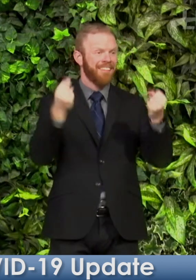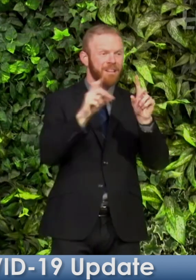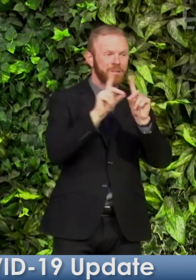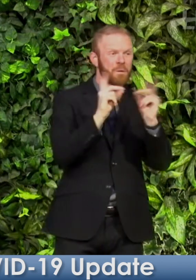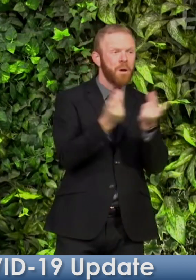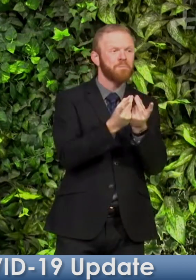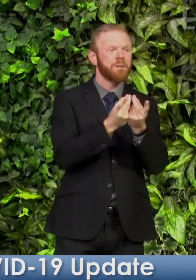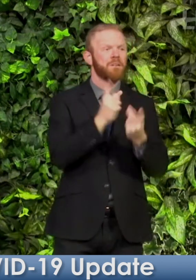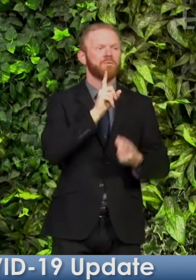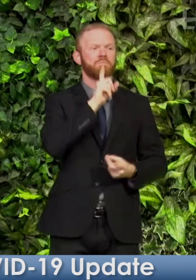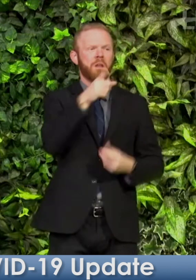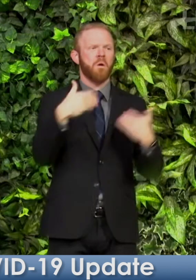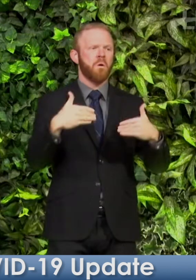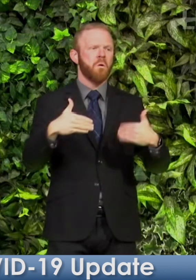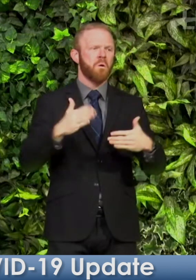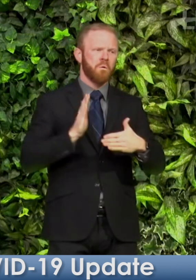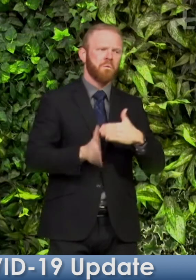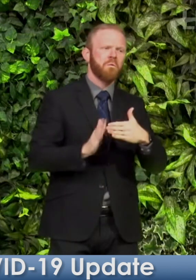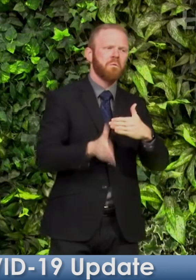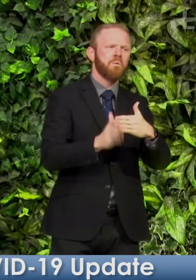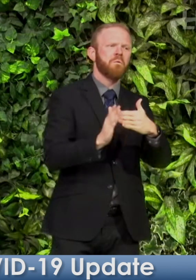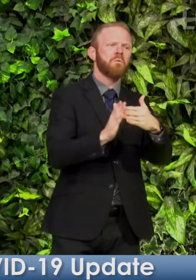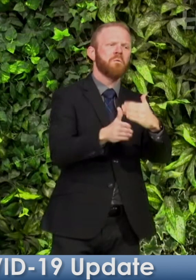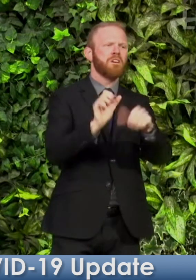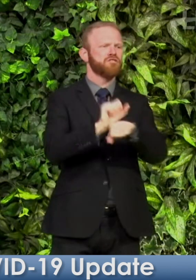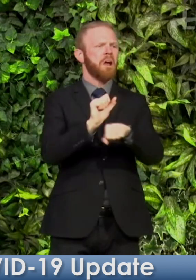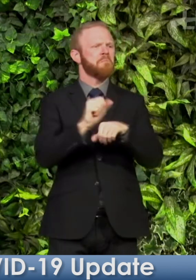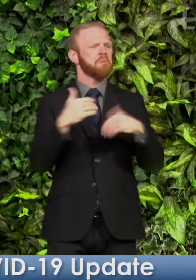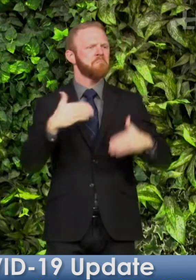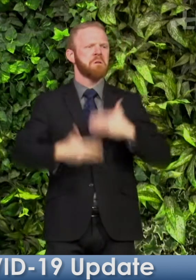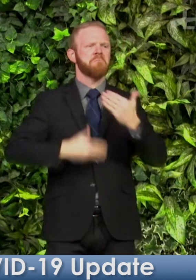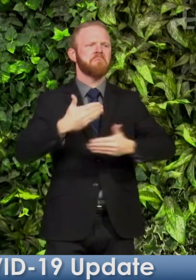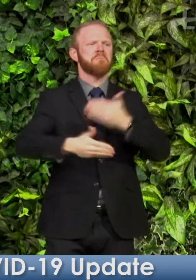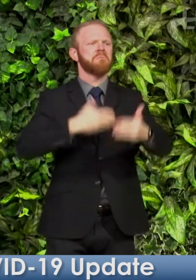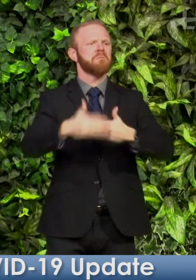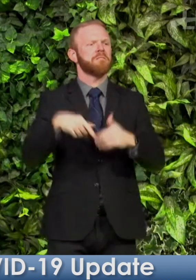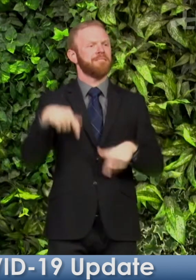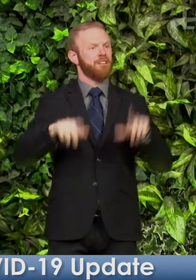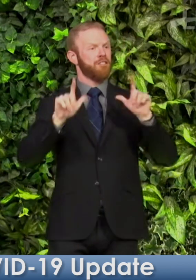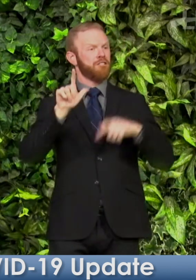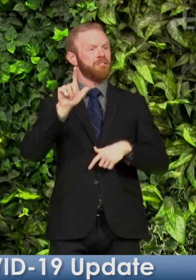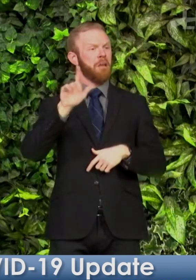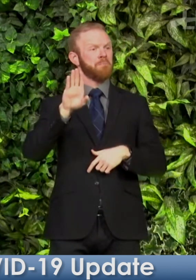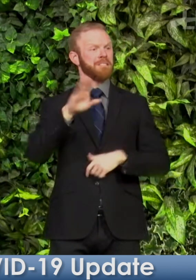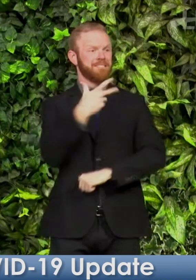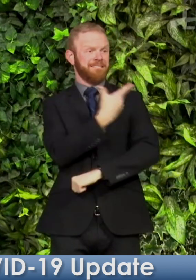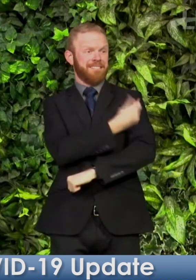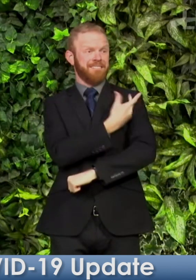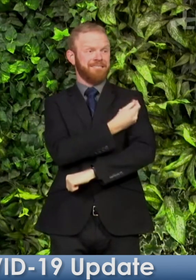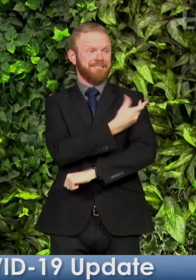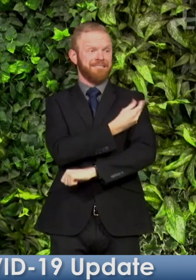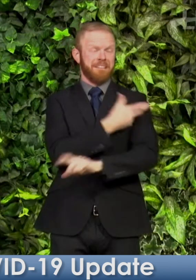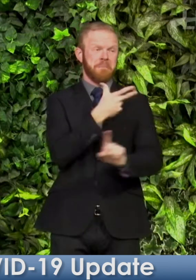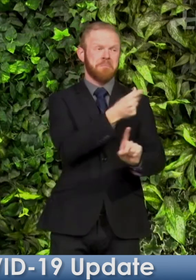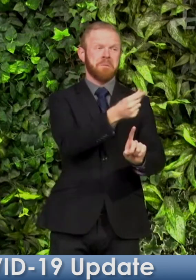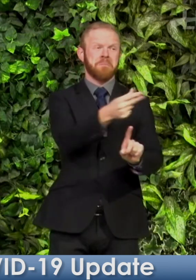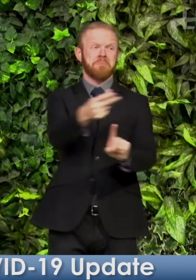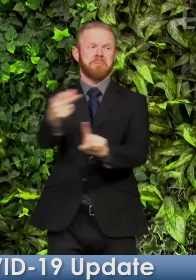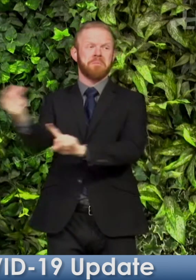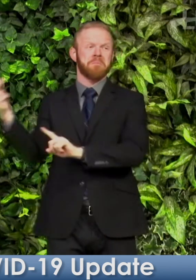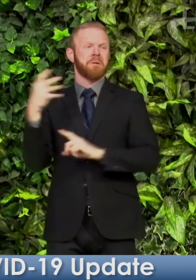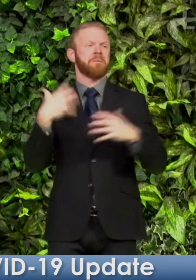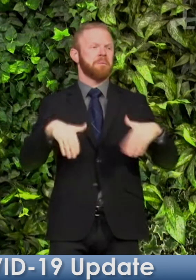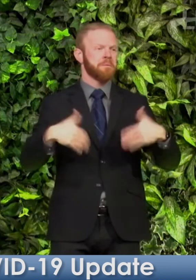done and getting Long Beach vaccinated and beyond. We did just have an opportunity